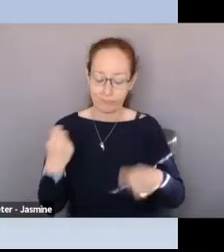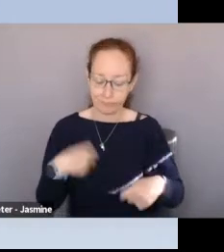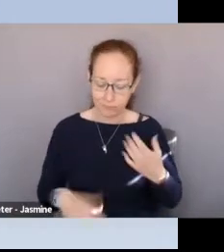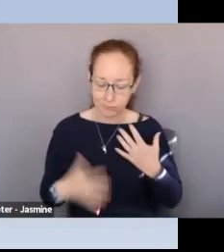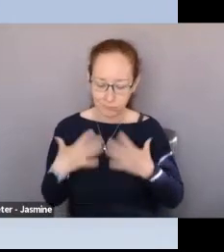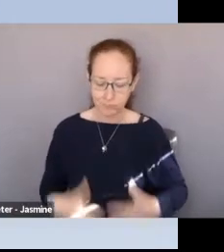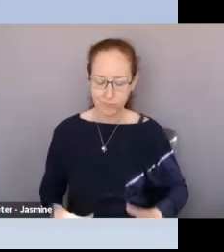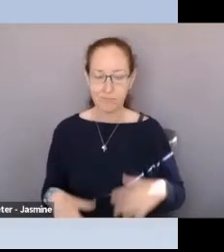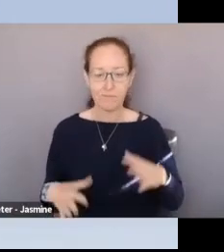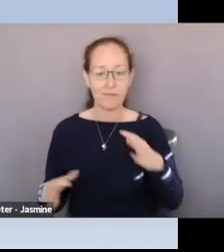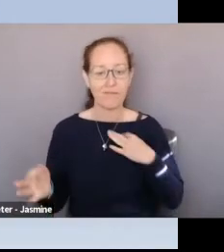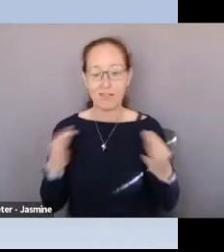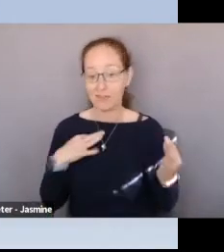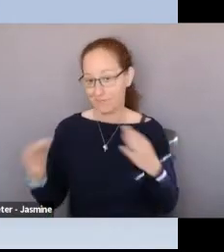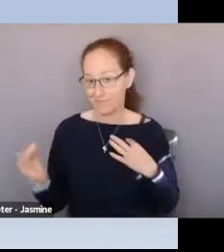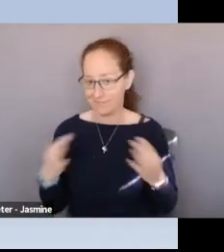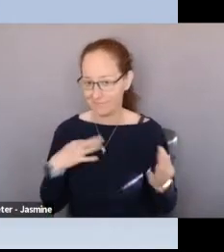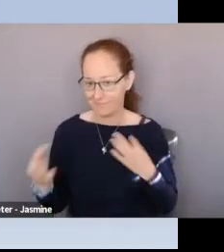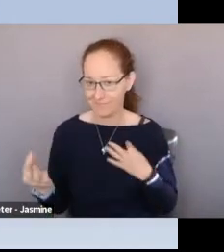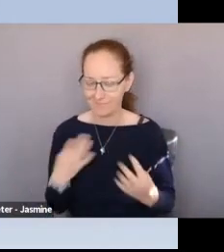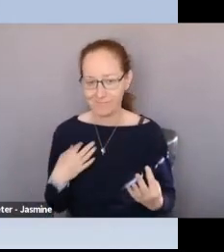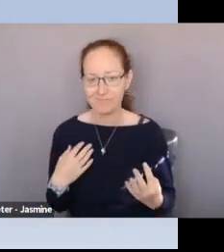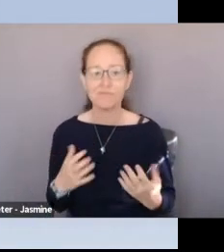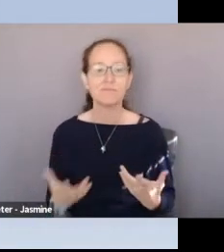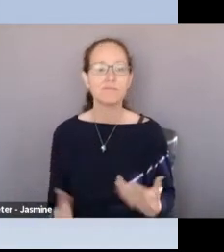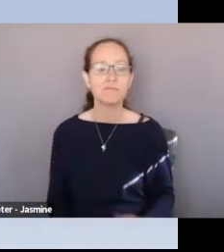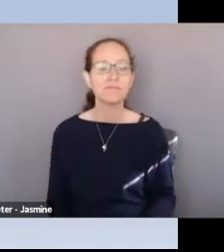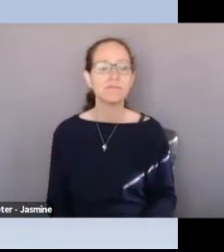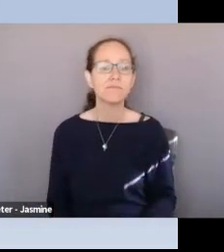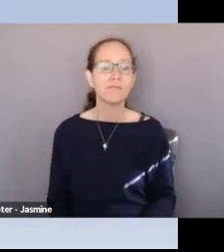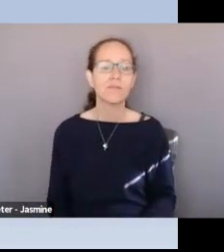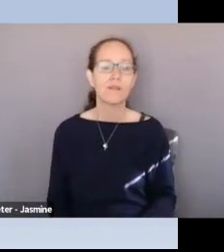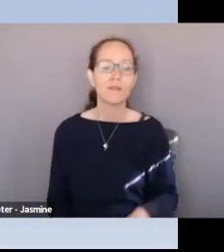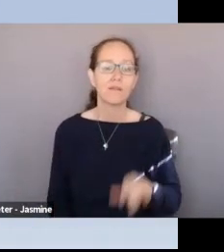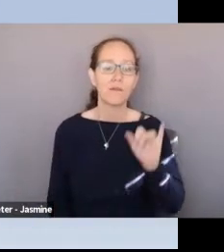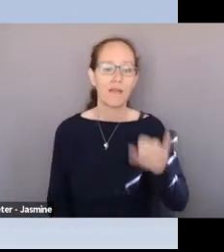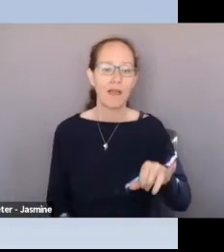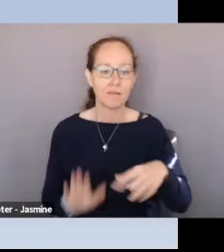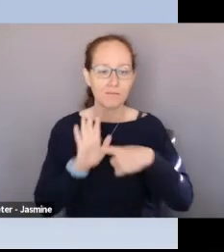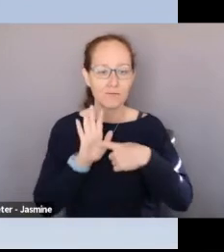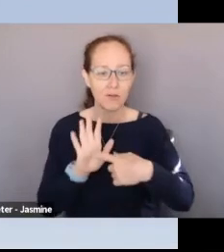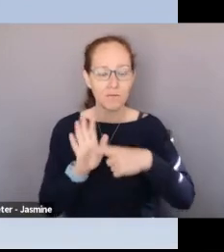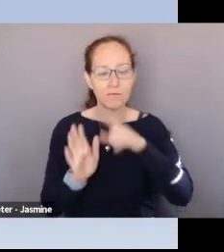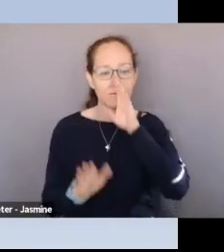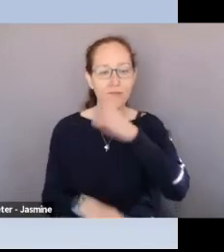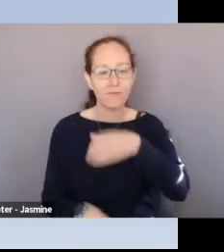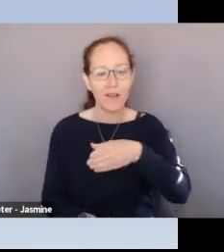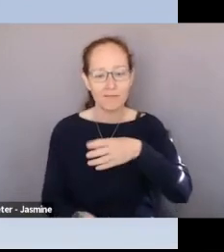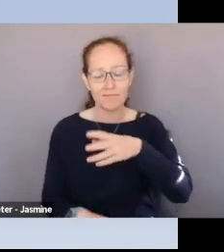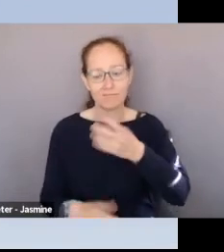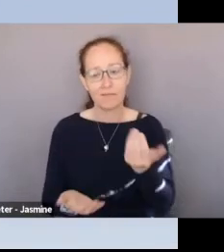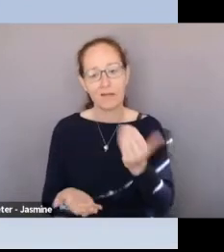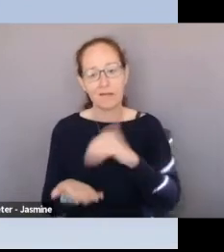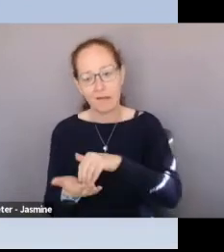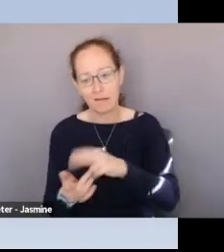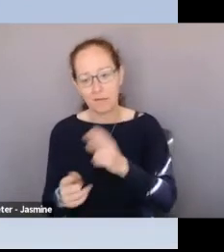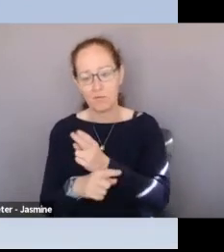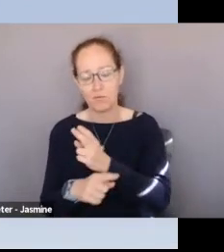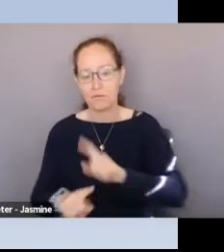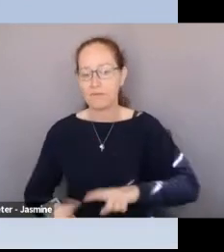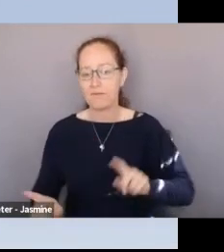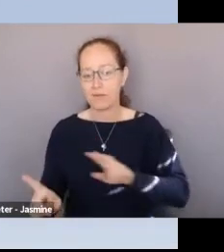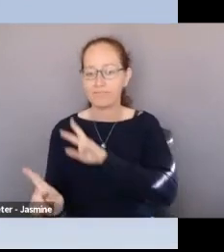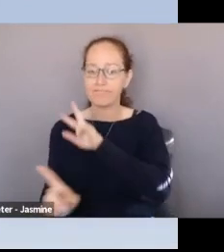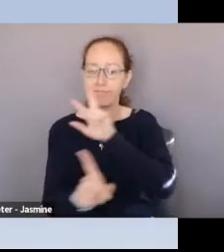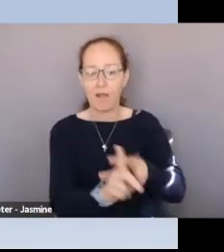communities as a hands-on way of showing direct repurposing. They also created dances about